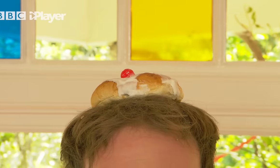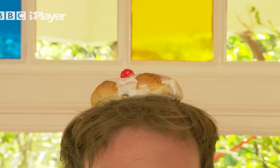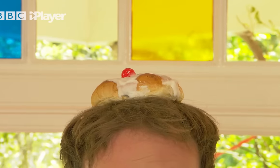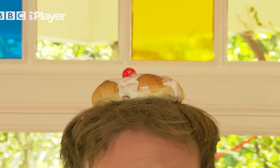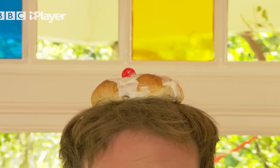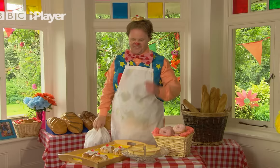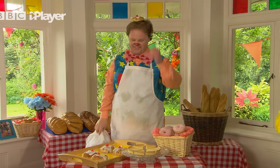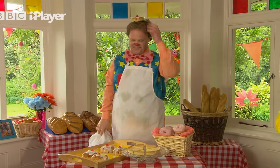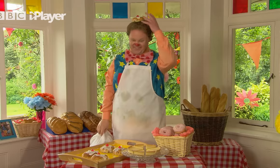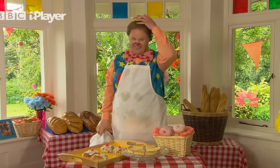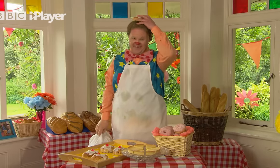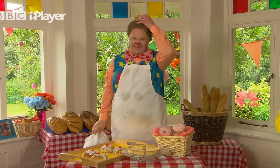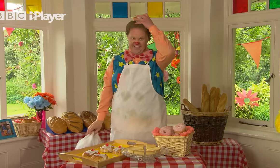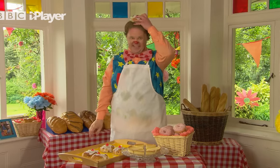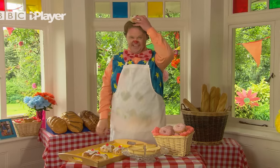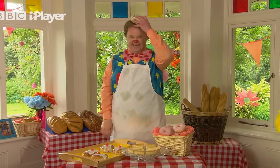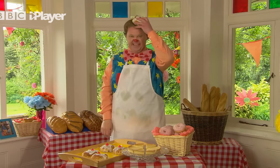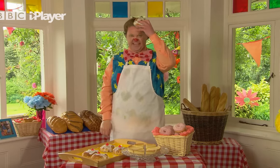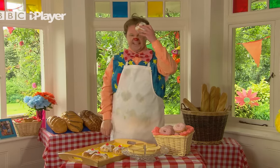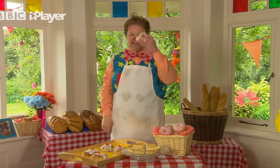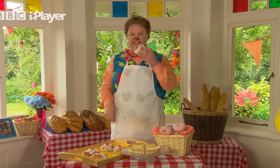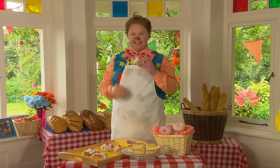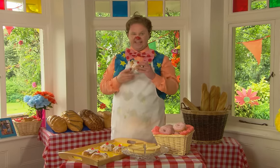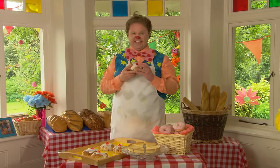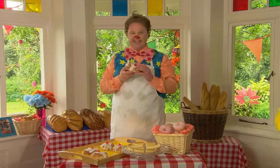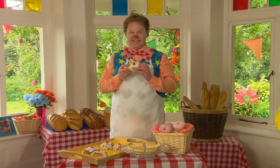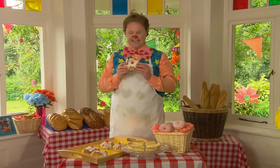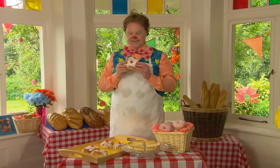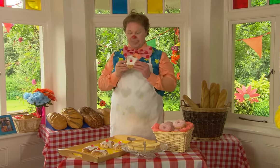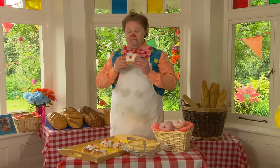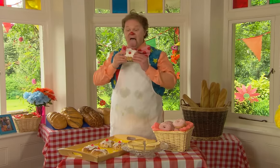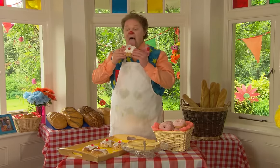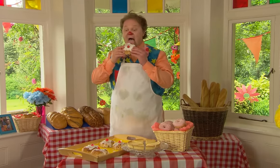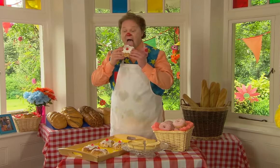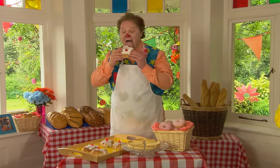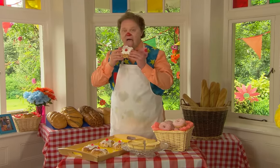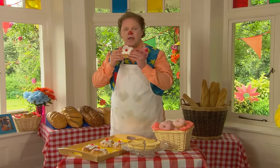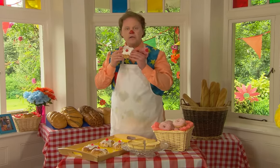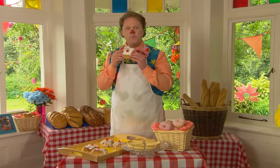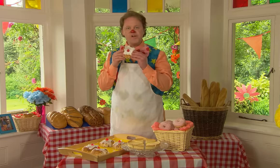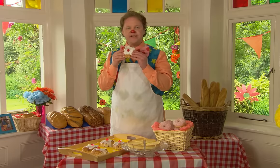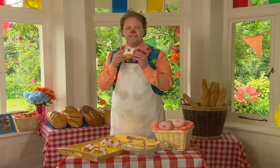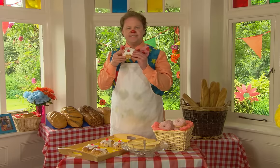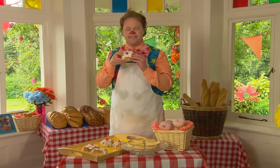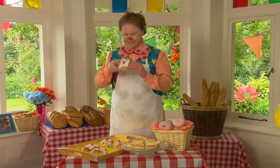Oh, Mr. Tumble, they're not for you, they're for you to sell.